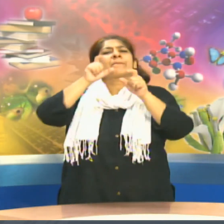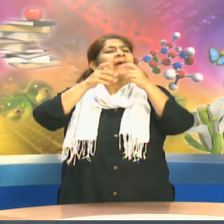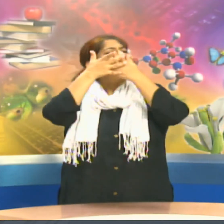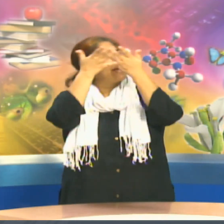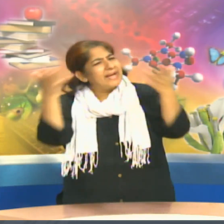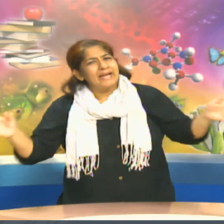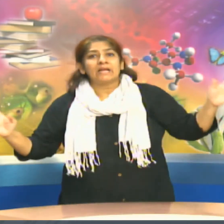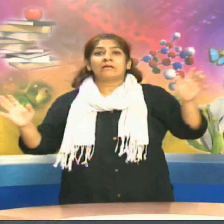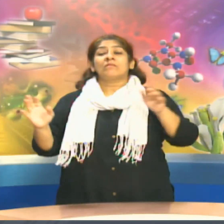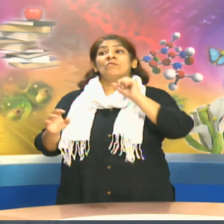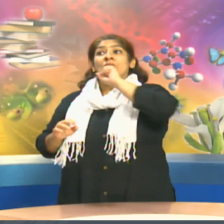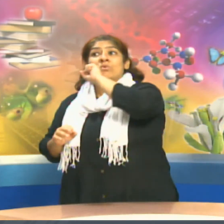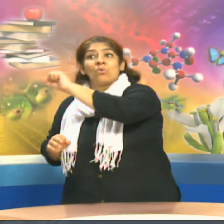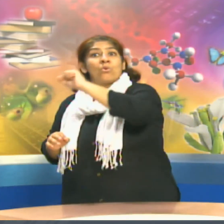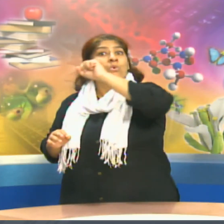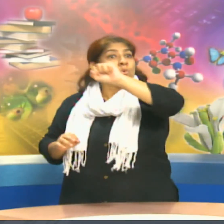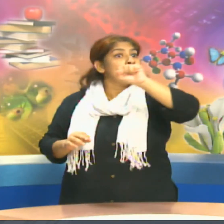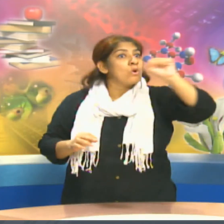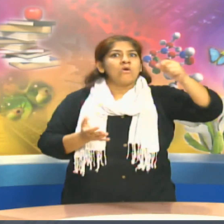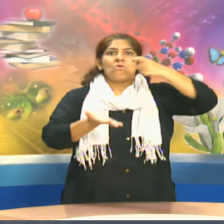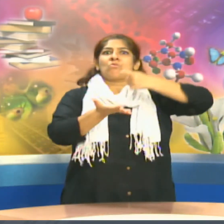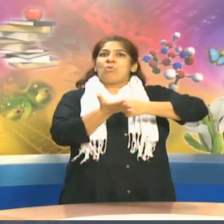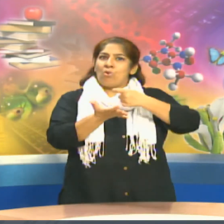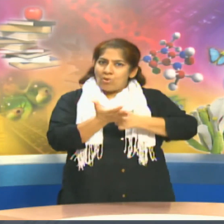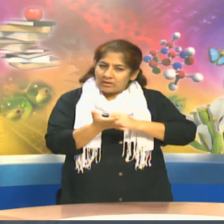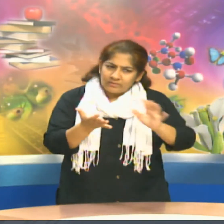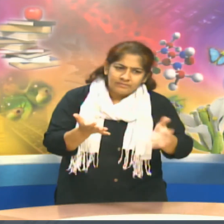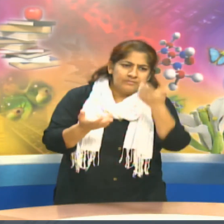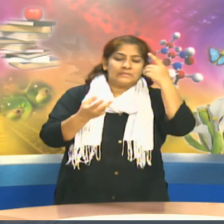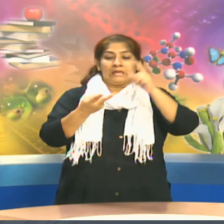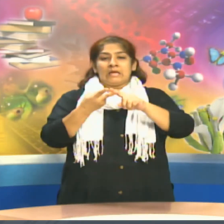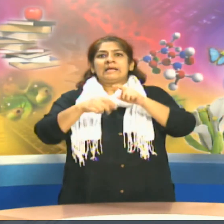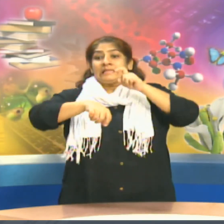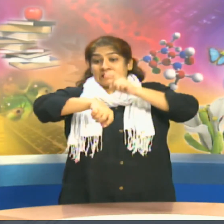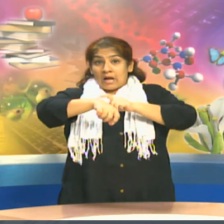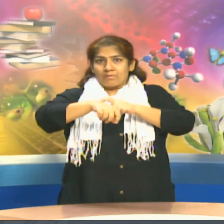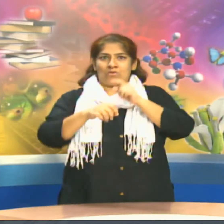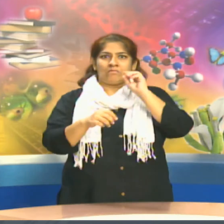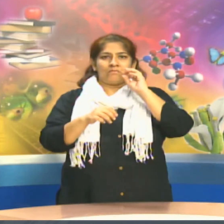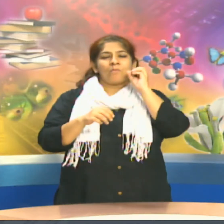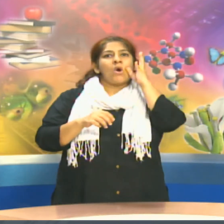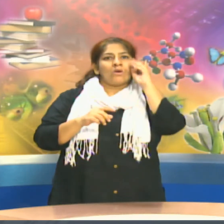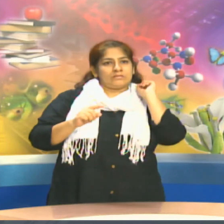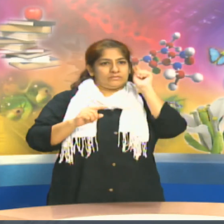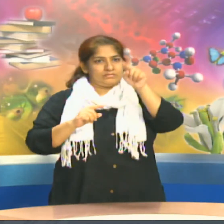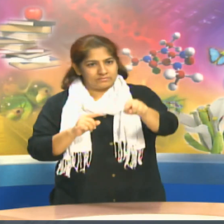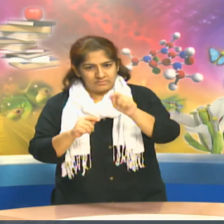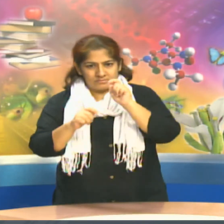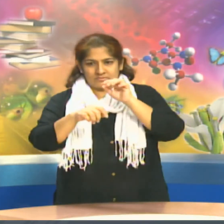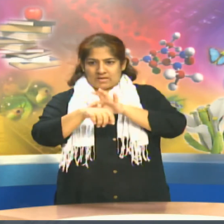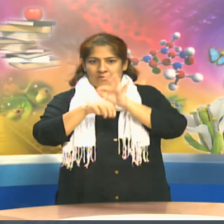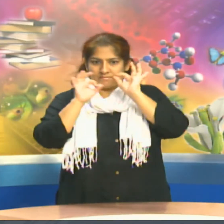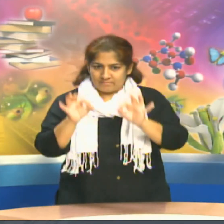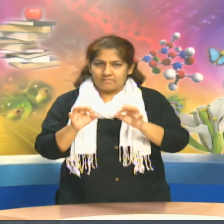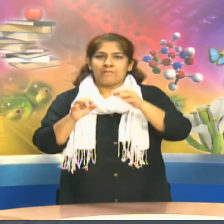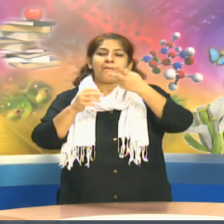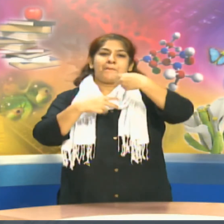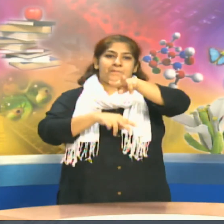serving food to the customers, to the passengers, they all have to follow the time rules,